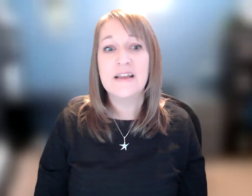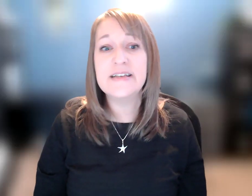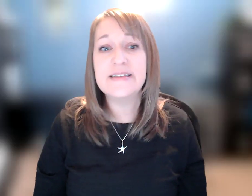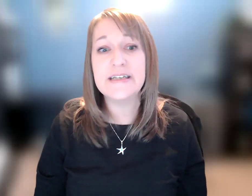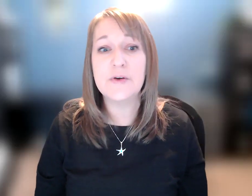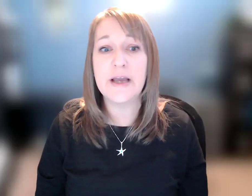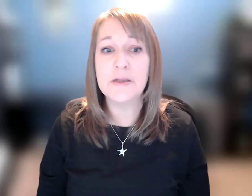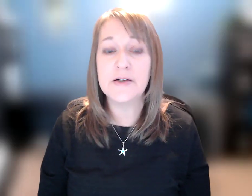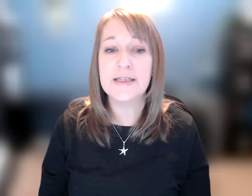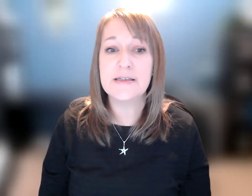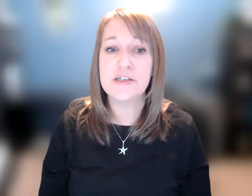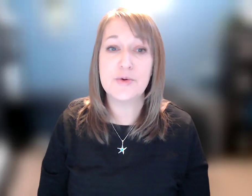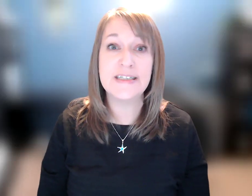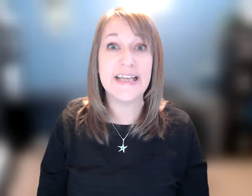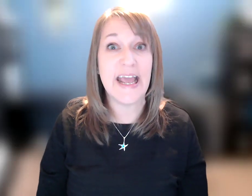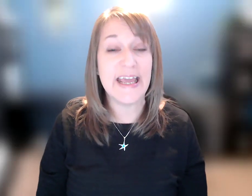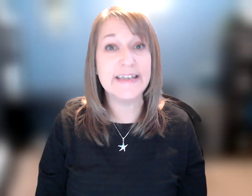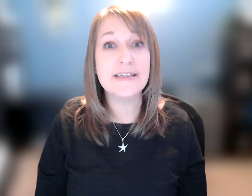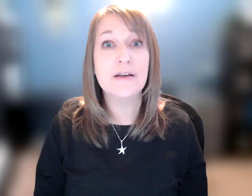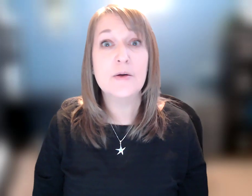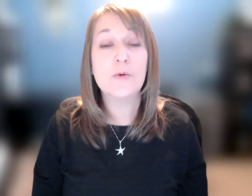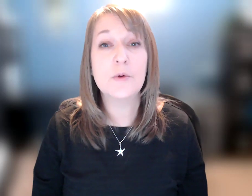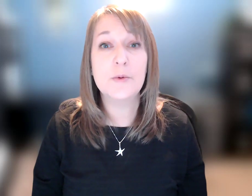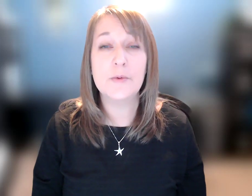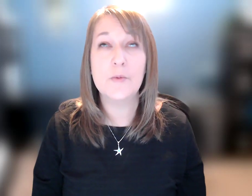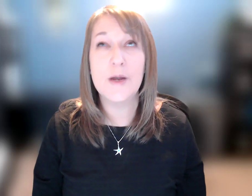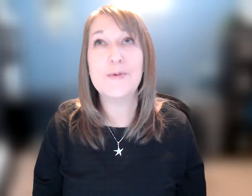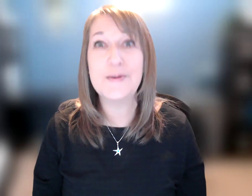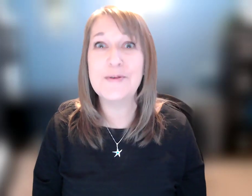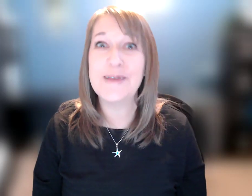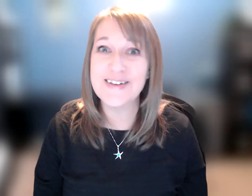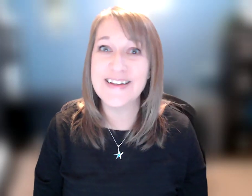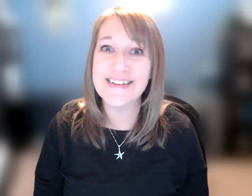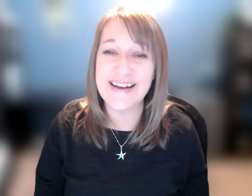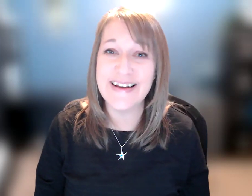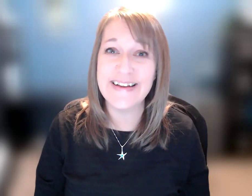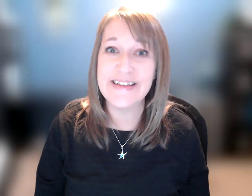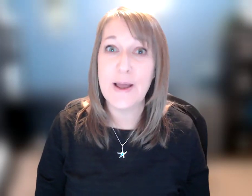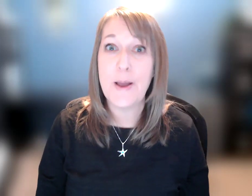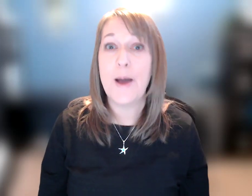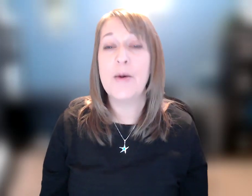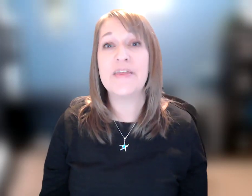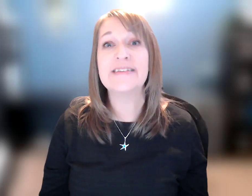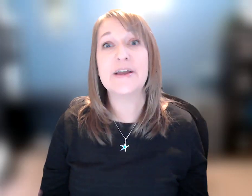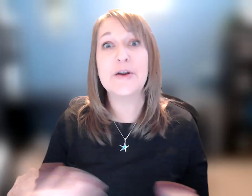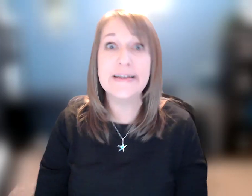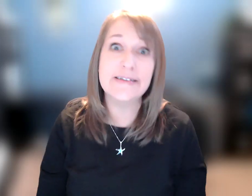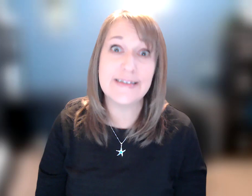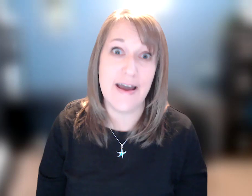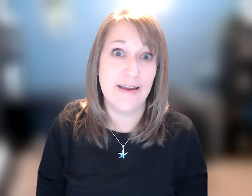This is vocabulary list 28, where we will be learning signs about things that are inside.